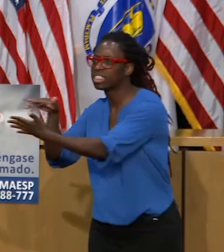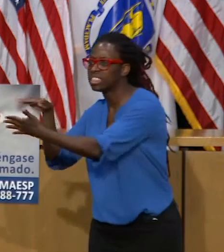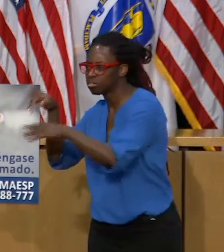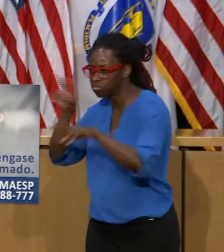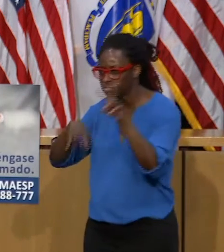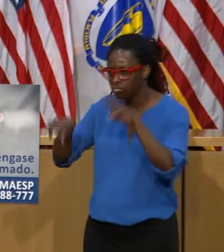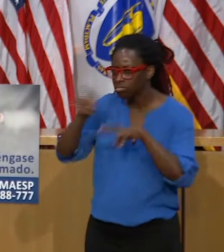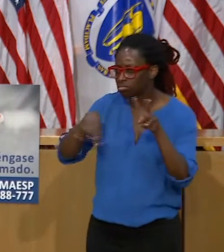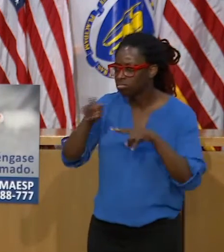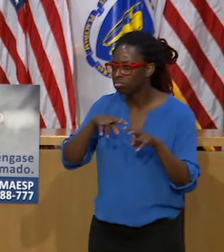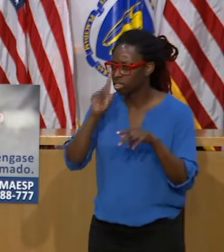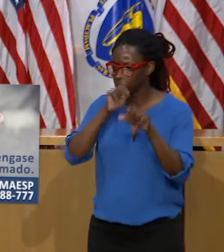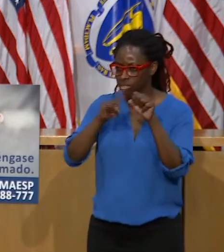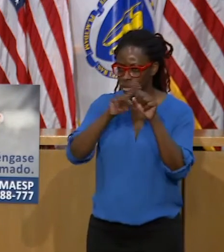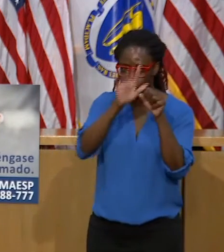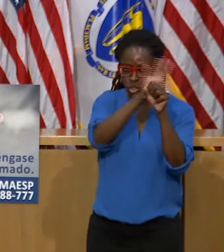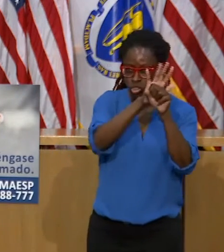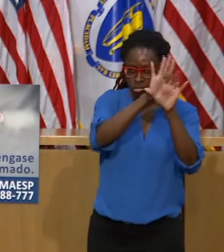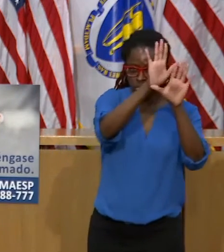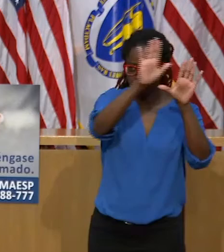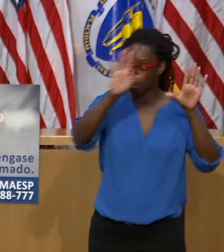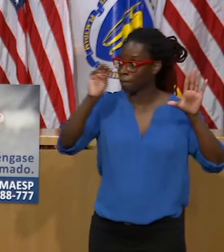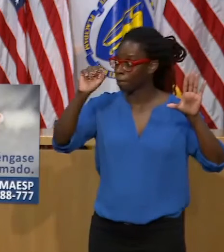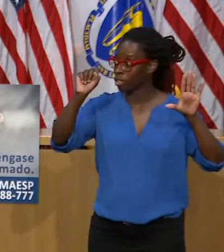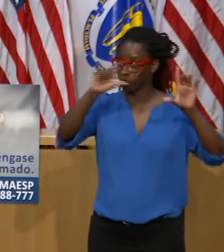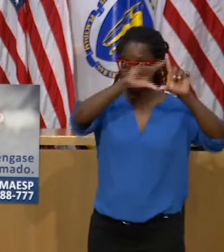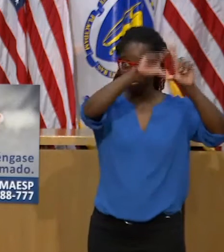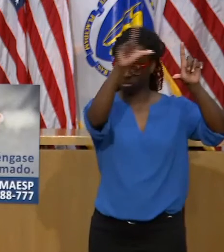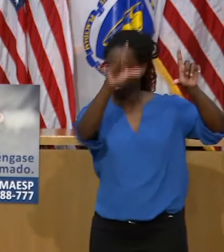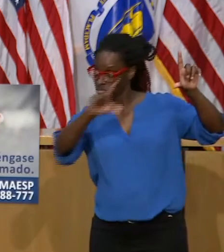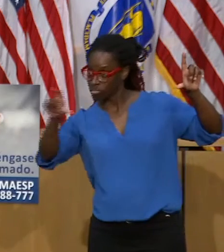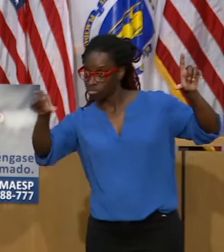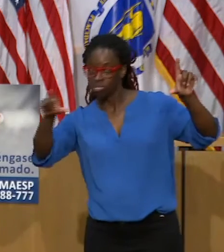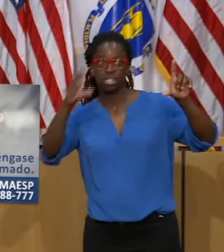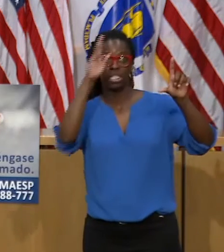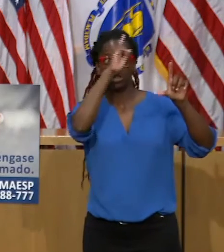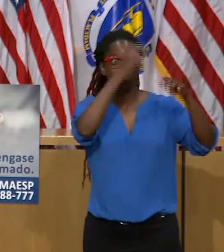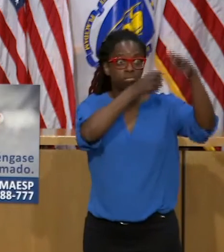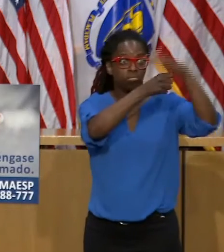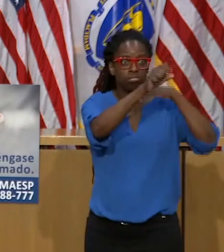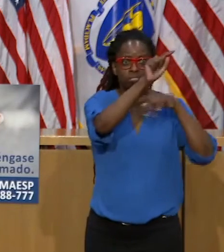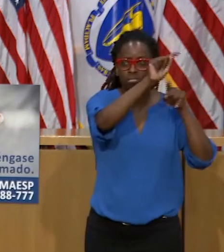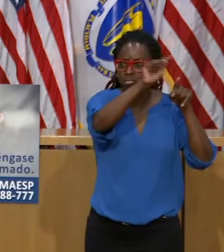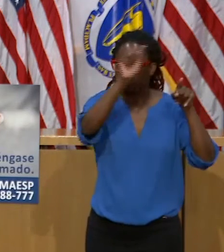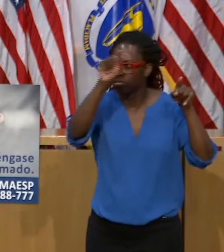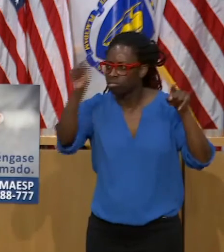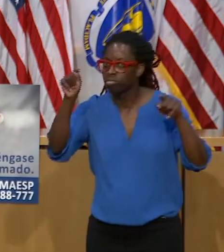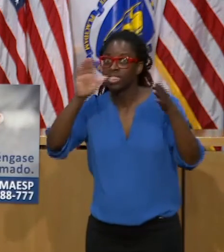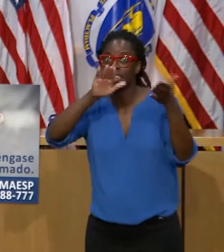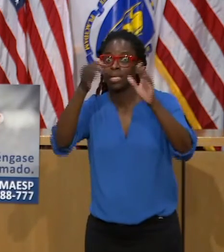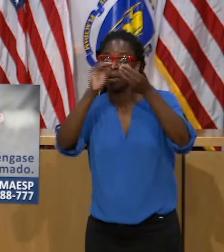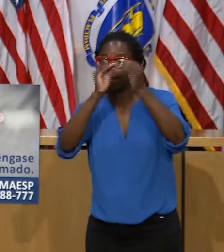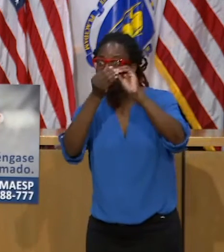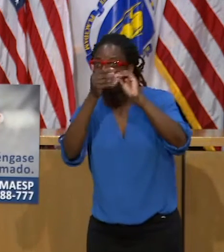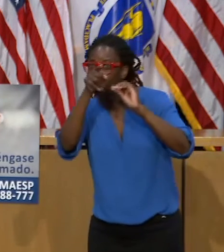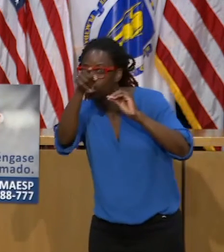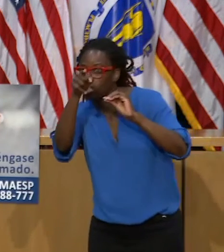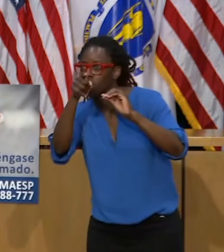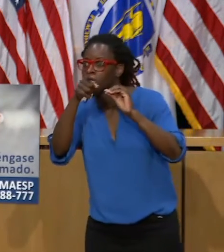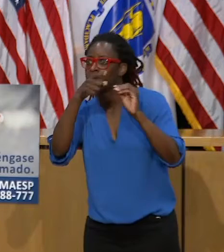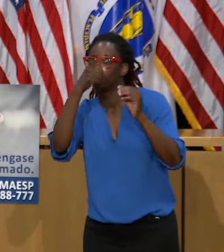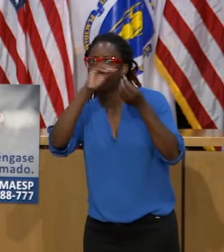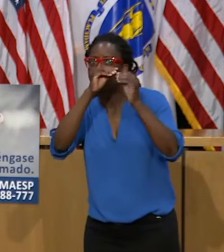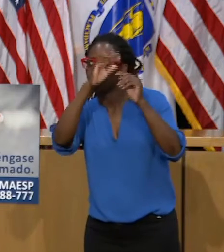these include the positivity rate, the hospitalization rate, the death rate, all rolling averages over time. But the